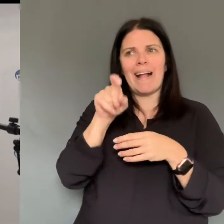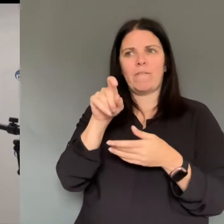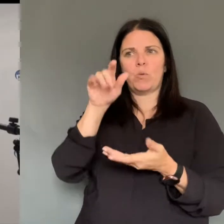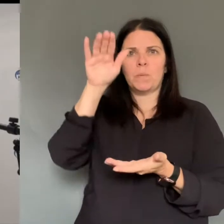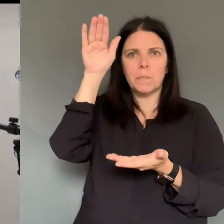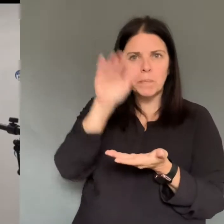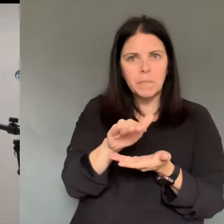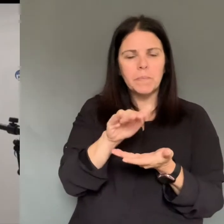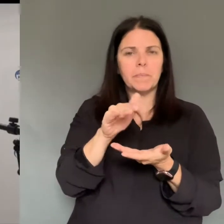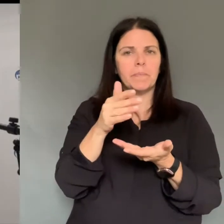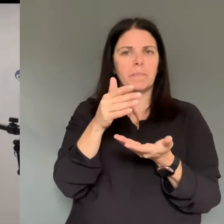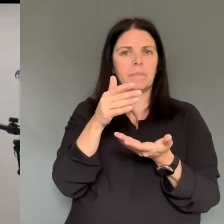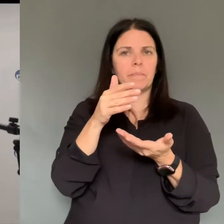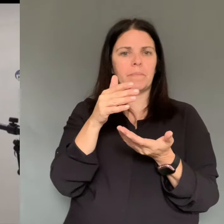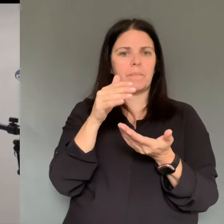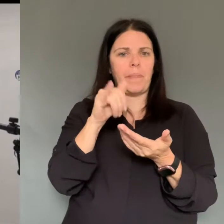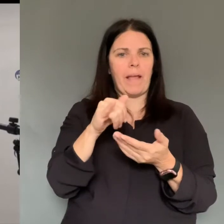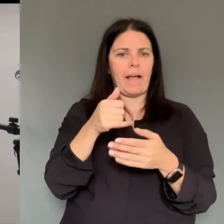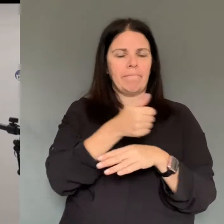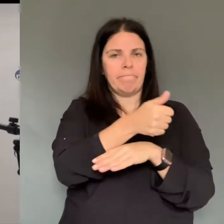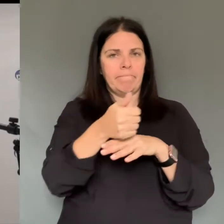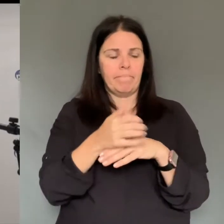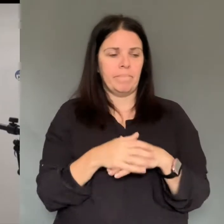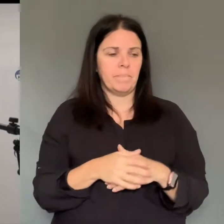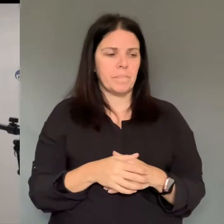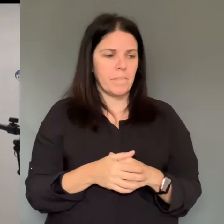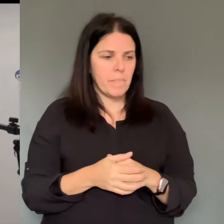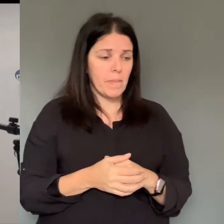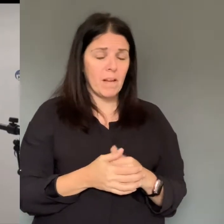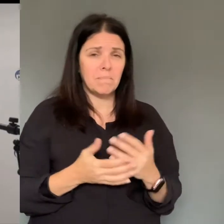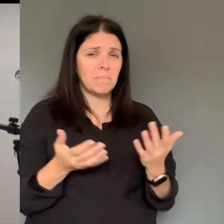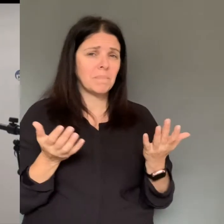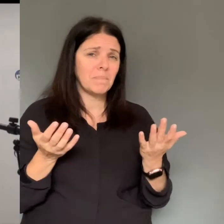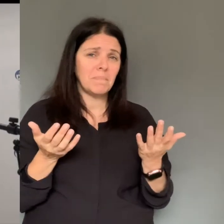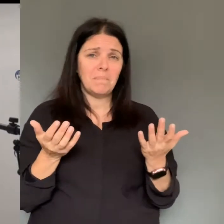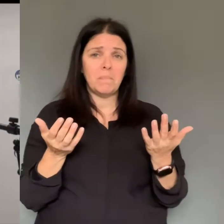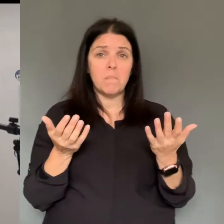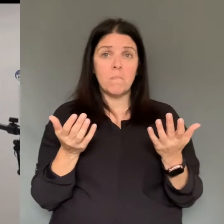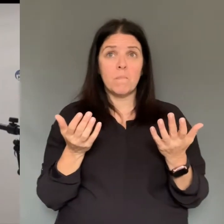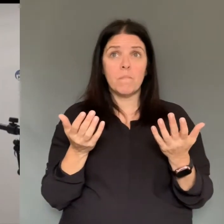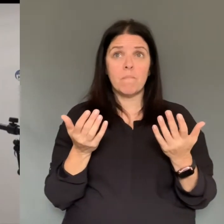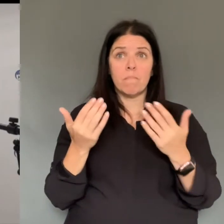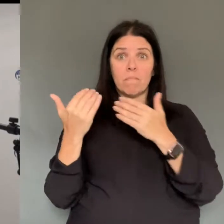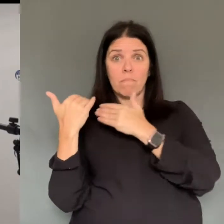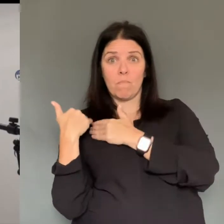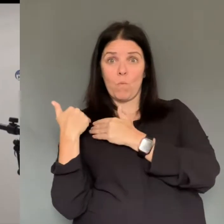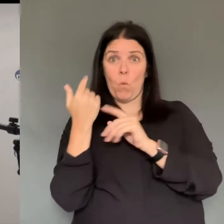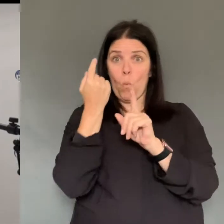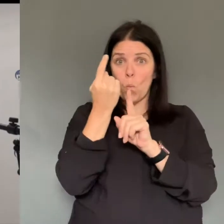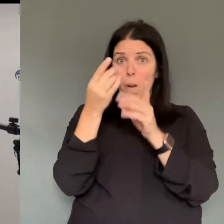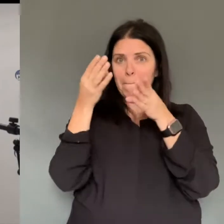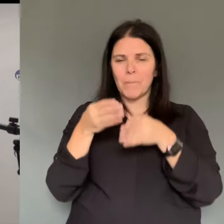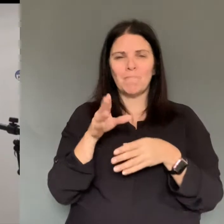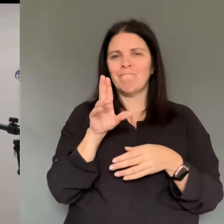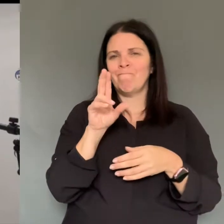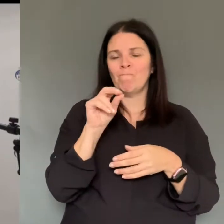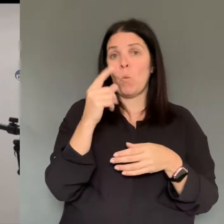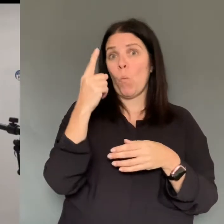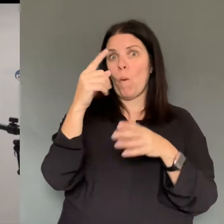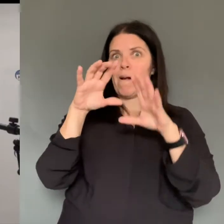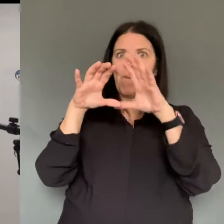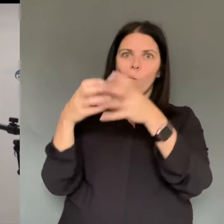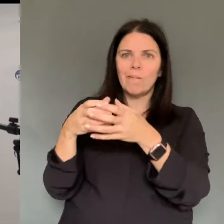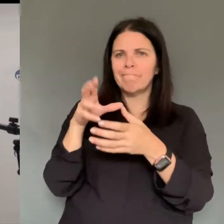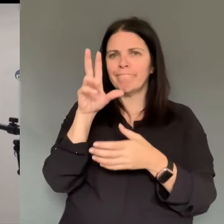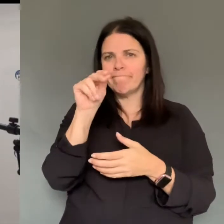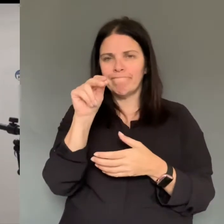those people, understandable, but having some measures in place to ensure that they are actively screened, having